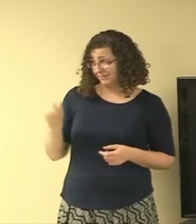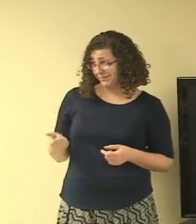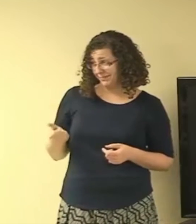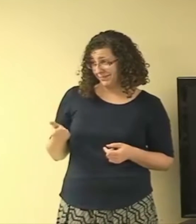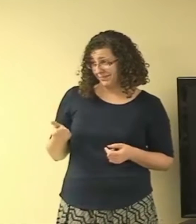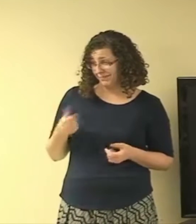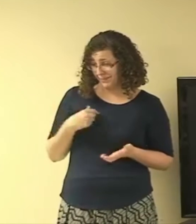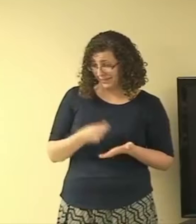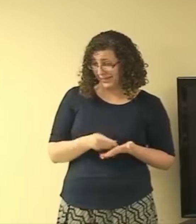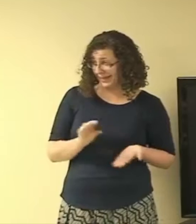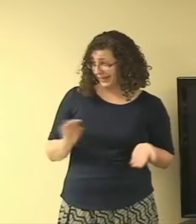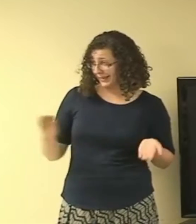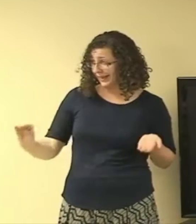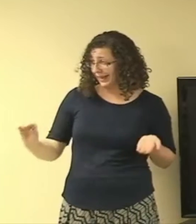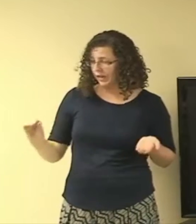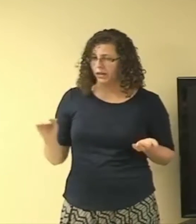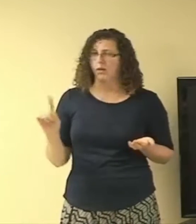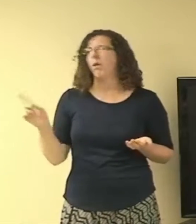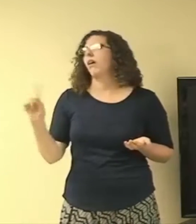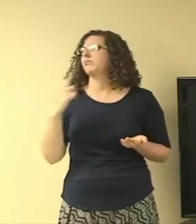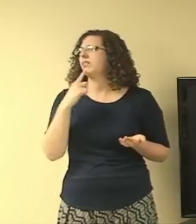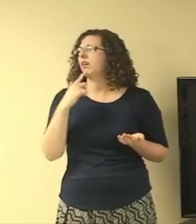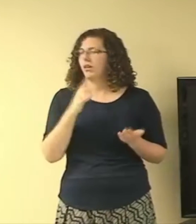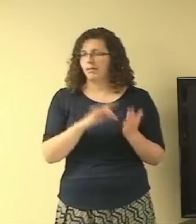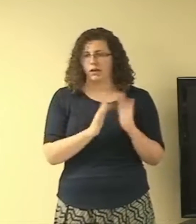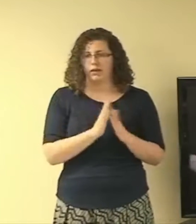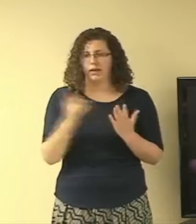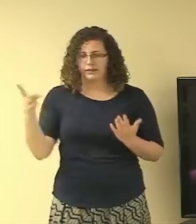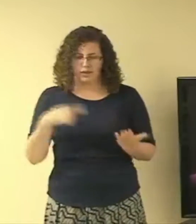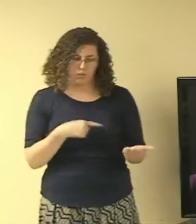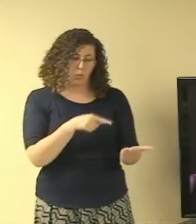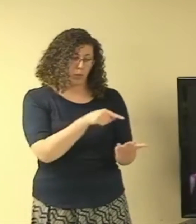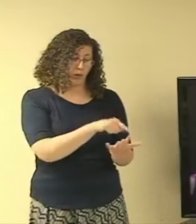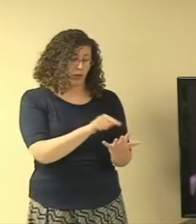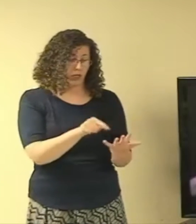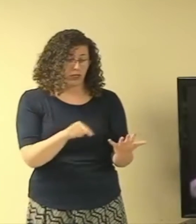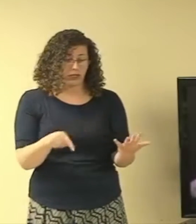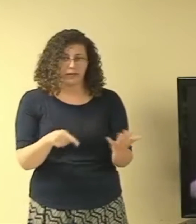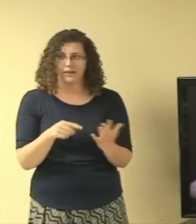money? Yeah, show me where it says that. And he said, here, here, here, here, and here.